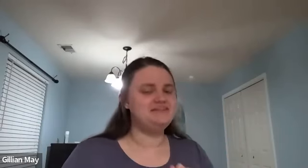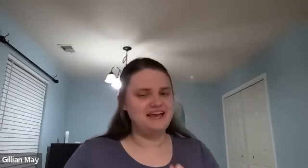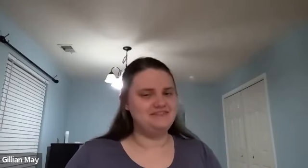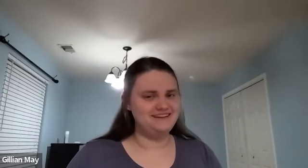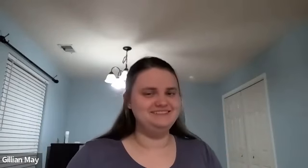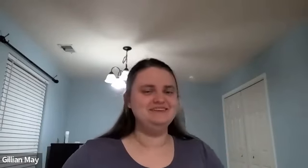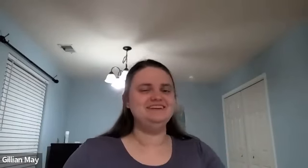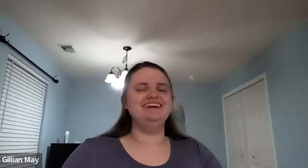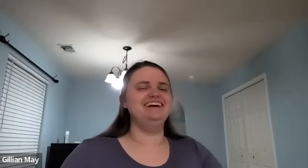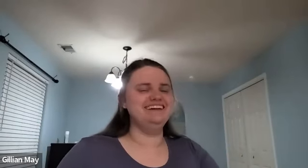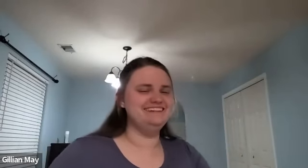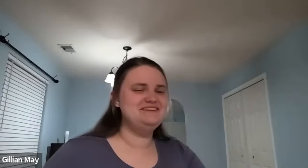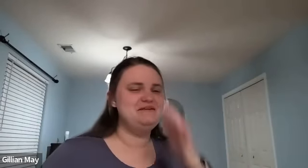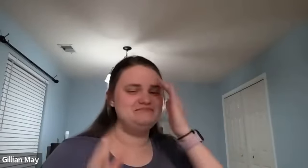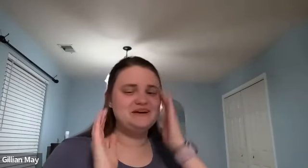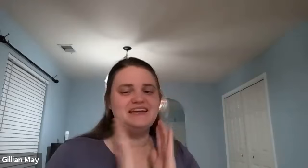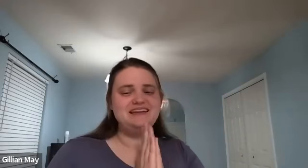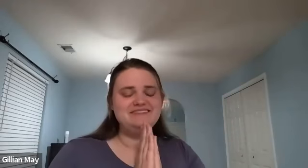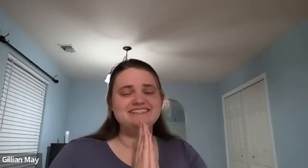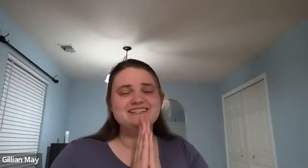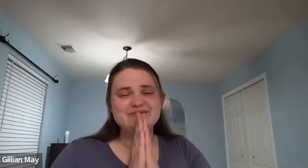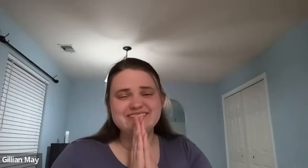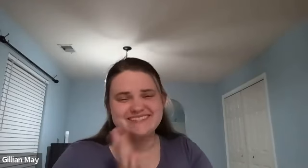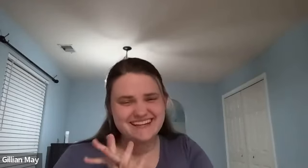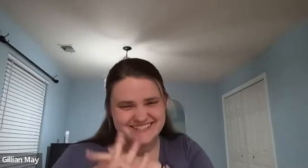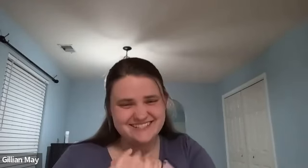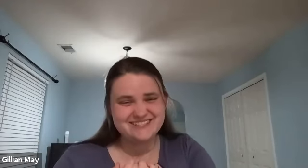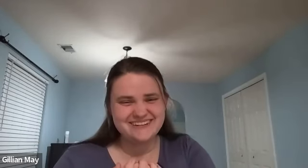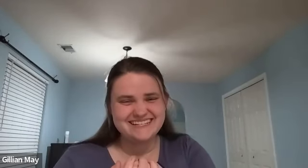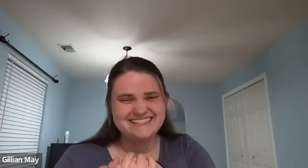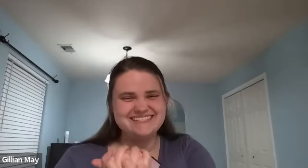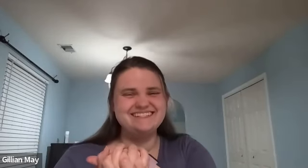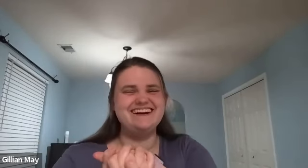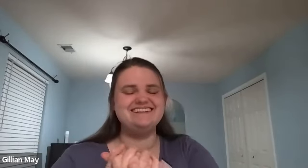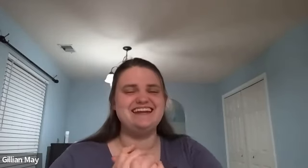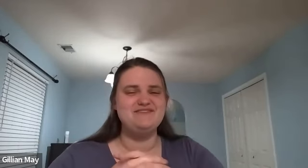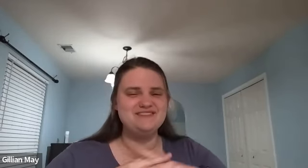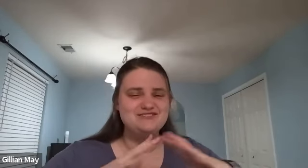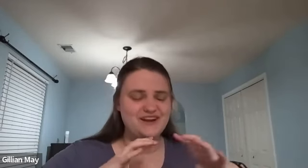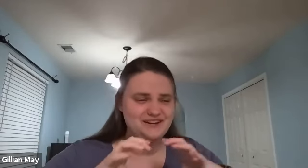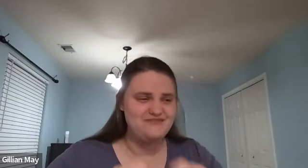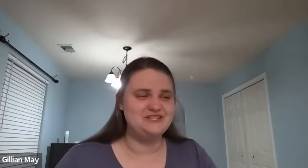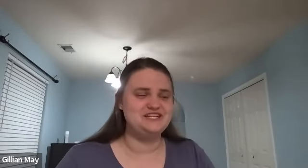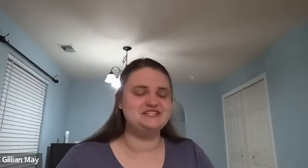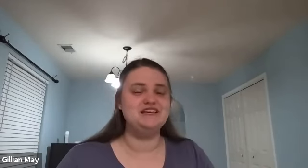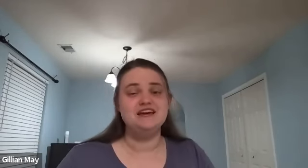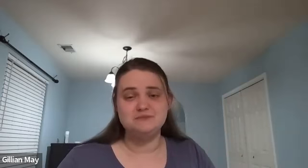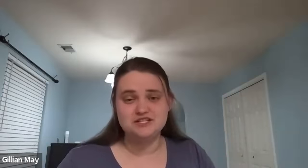to add that. But anyways, it has been such a joy teaching you guys and having these fun conversations, especially